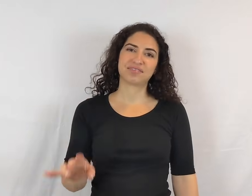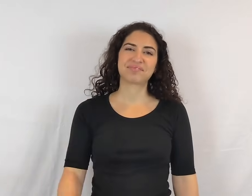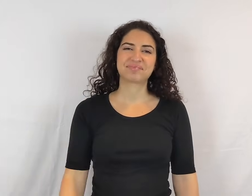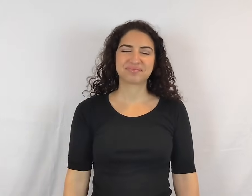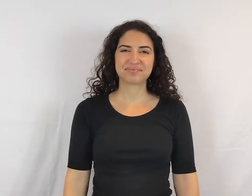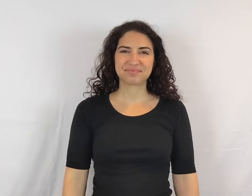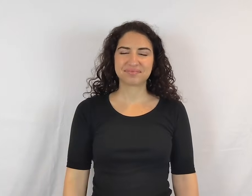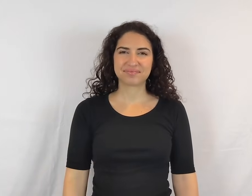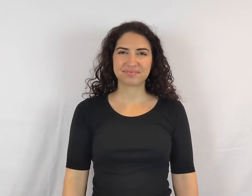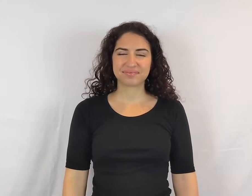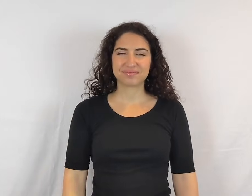1967.